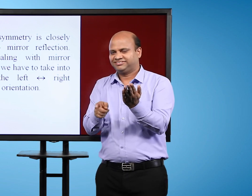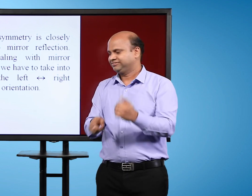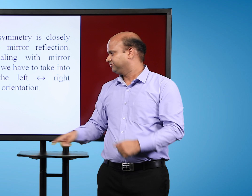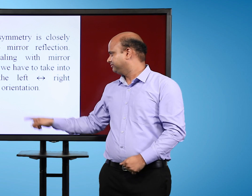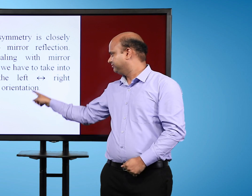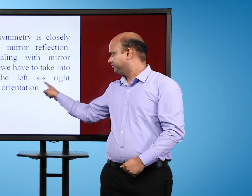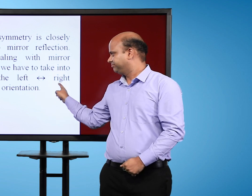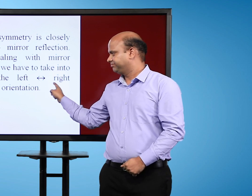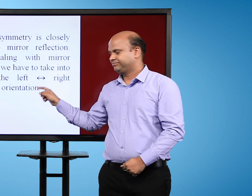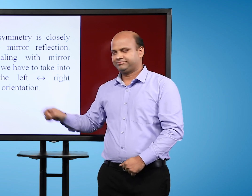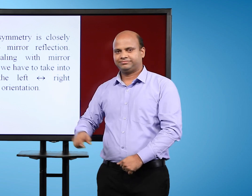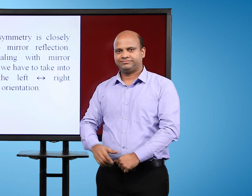orientation.